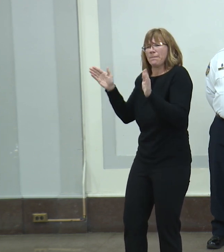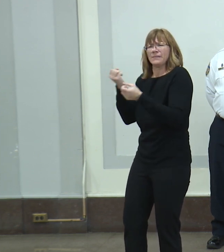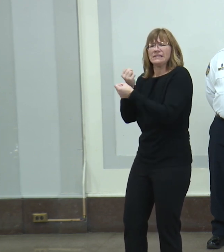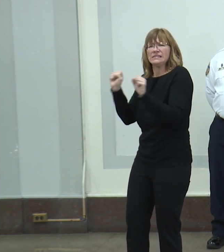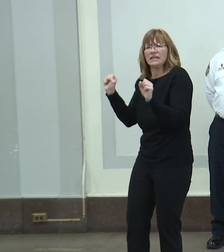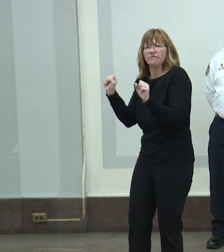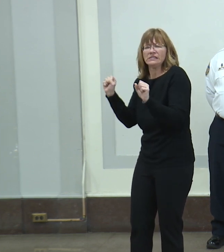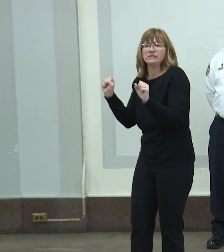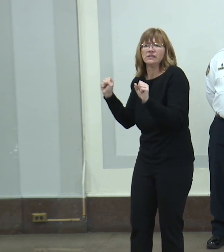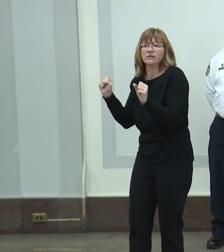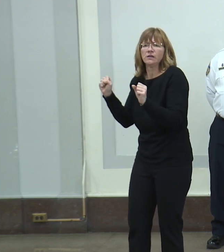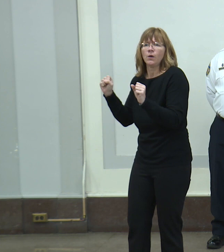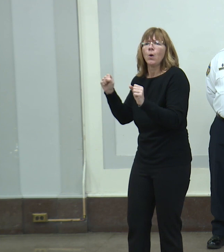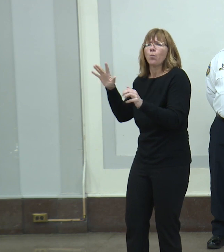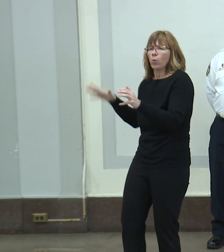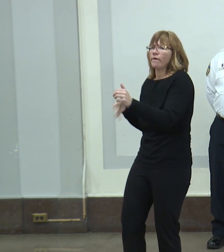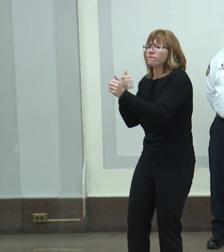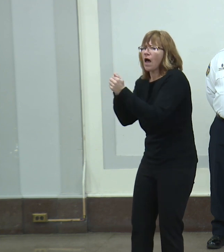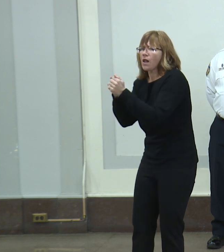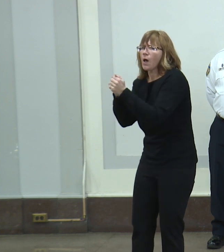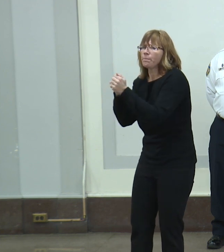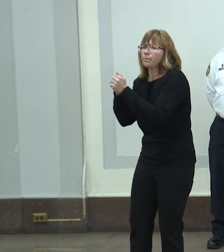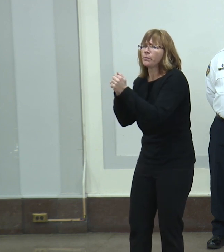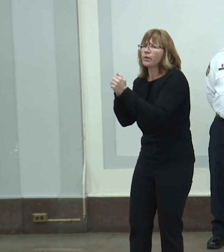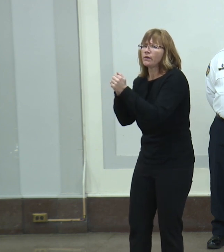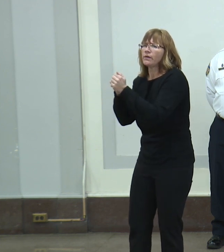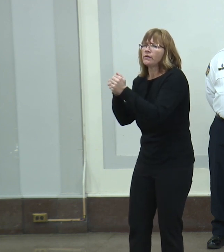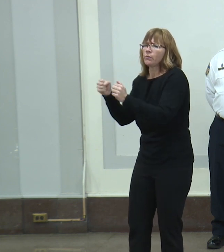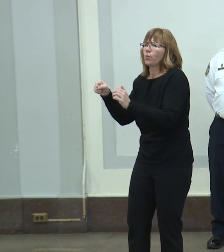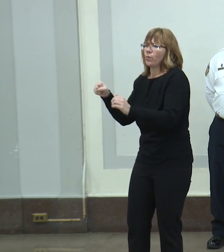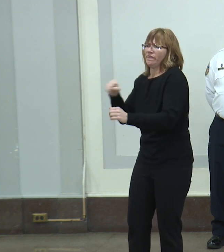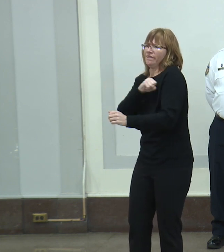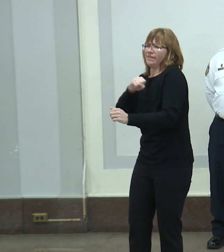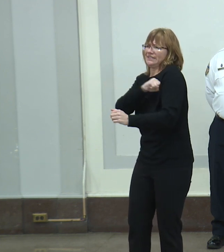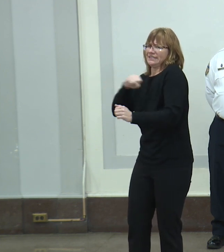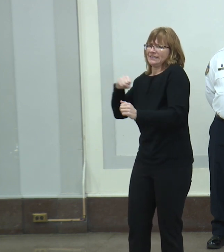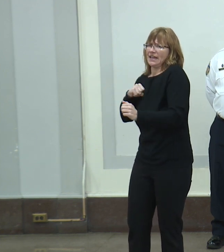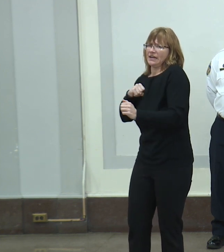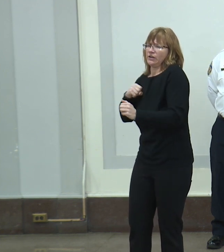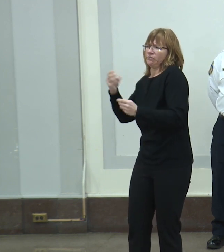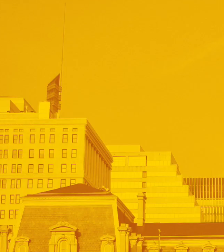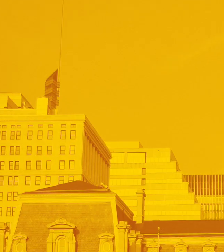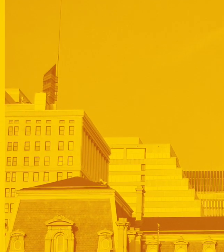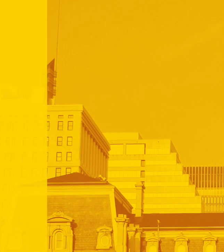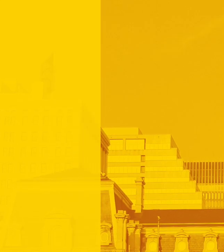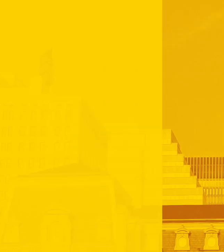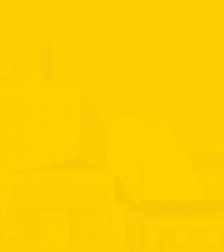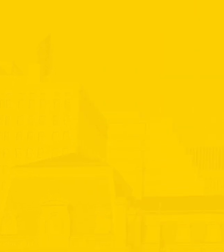directly with the delegation and follow up with you after that. Thank you. Thank you, everybody.